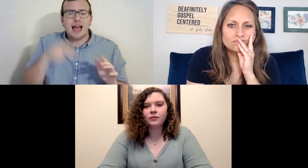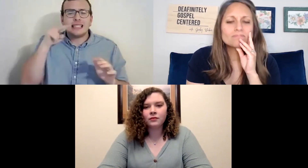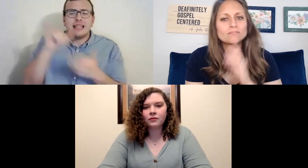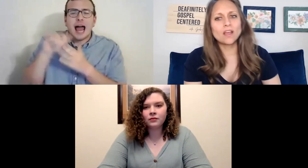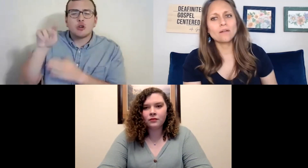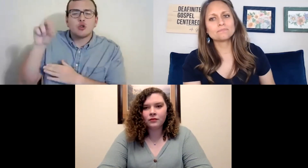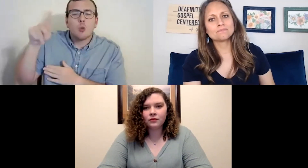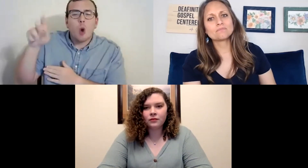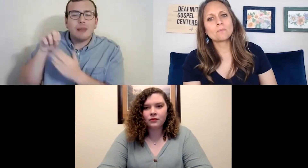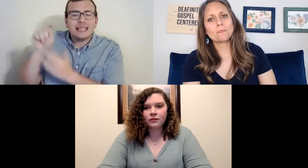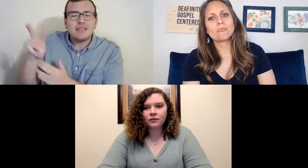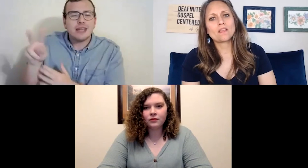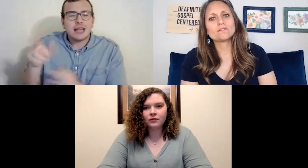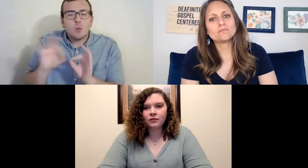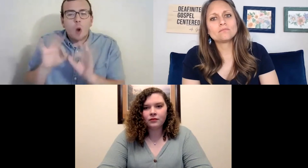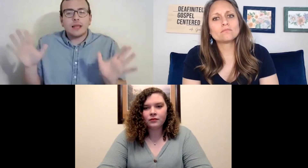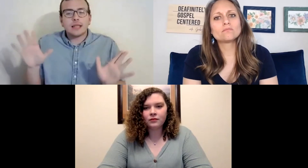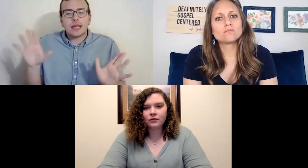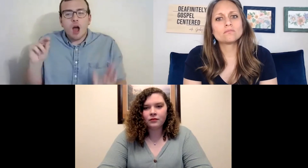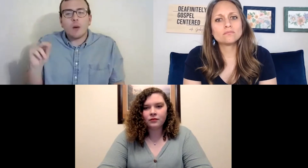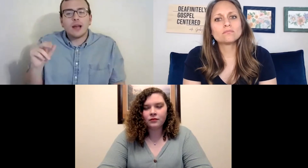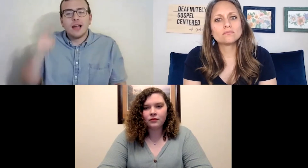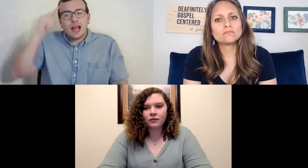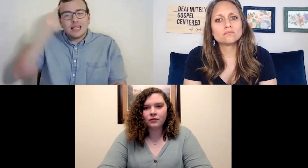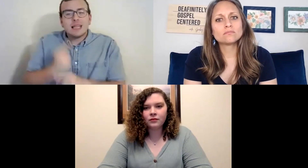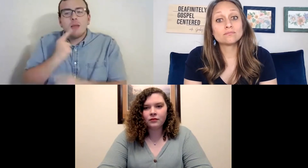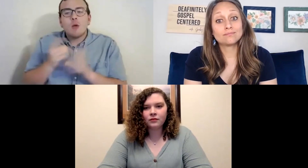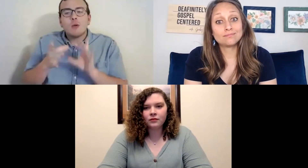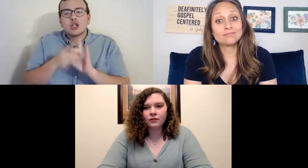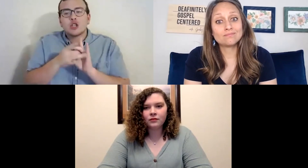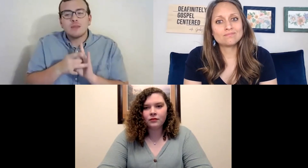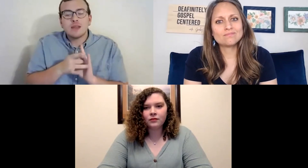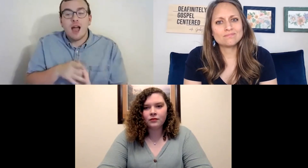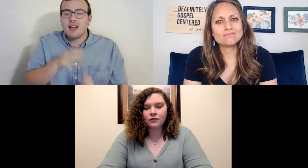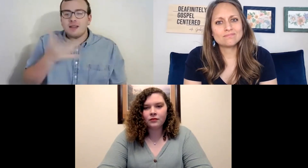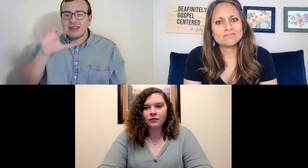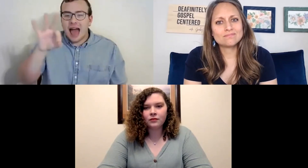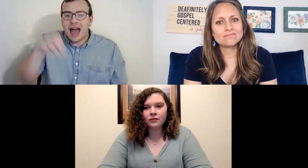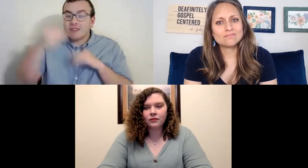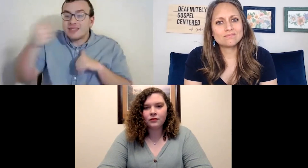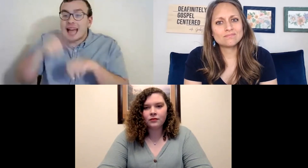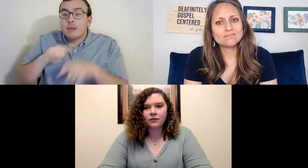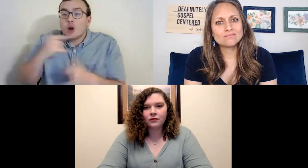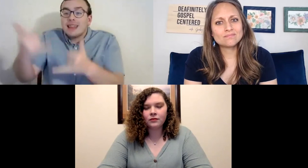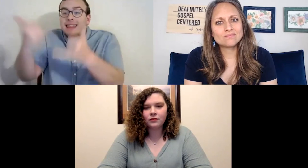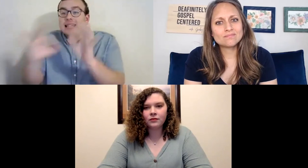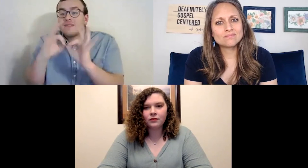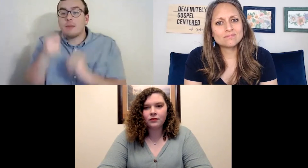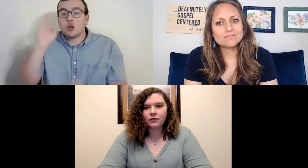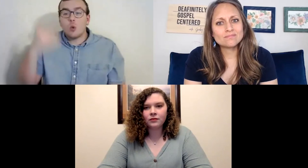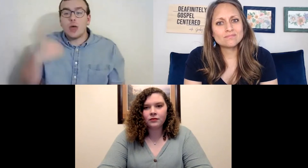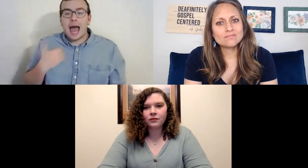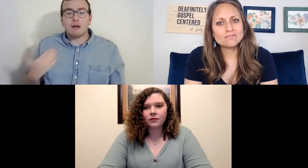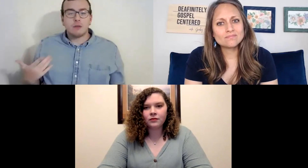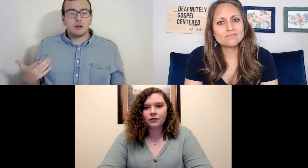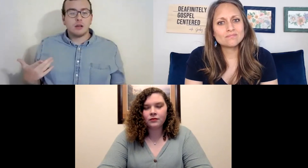sisterly relationship, and 9 times out of 10, that's not something that they're just gonna have. Is it gonna be like the whole family, or is it just like one